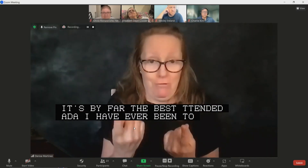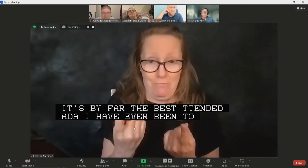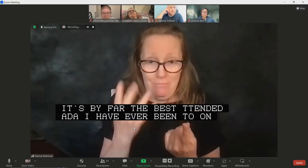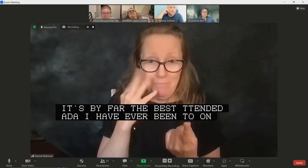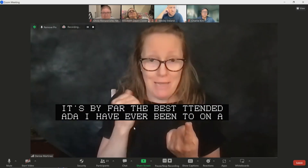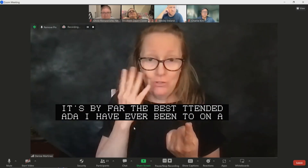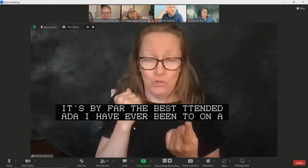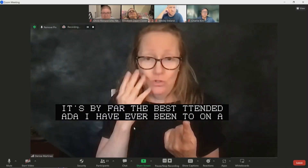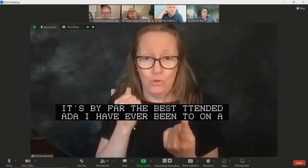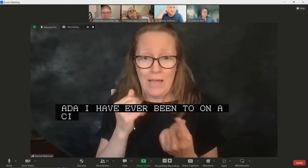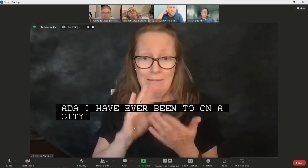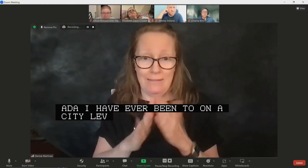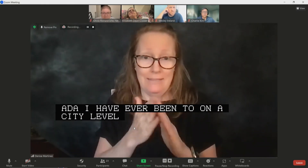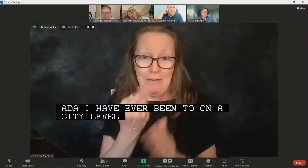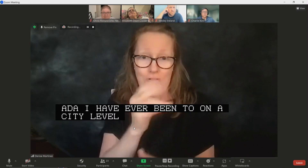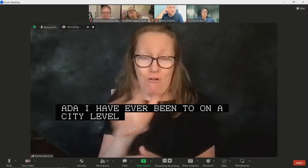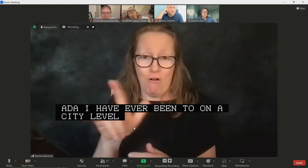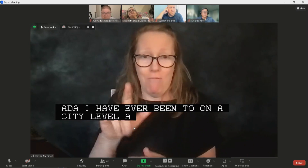just outstanding